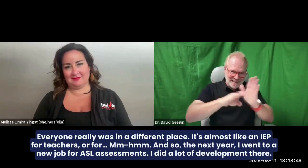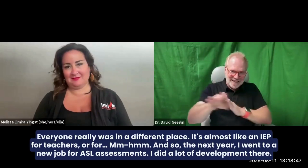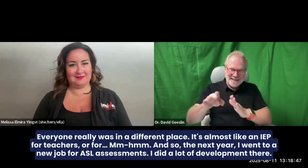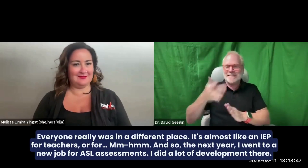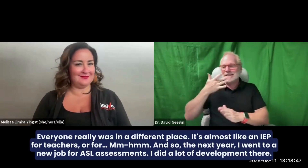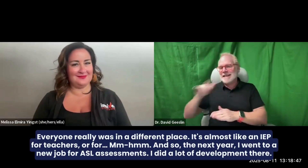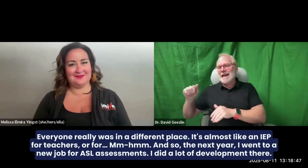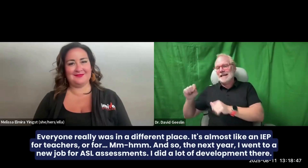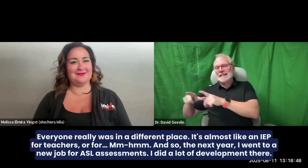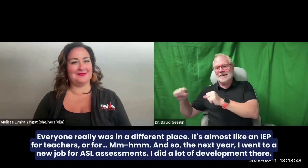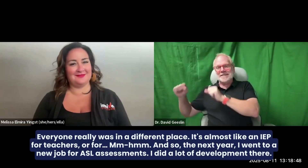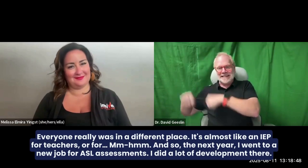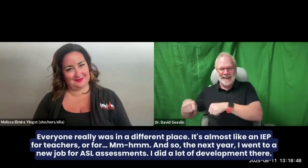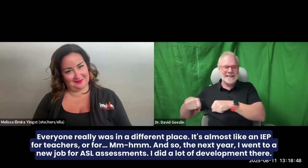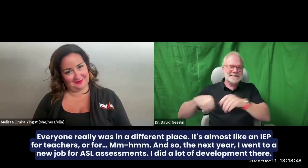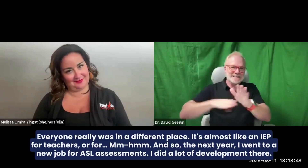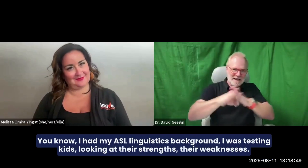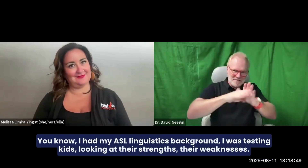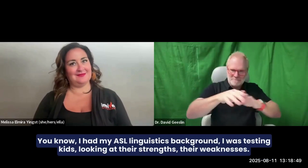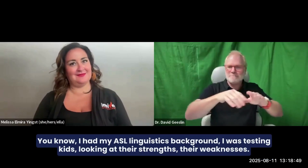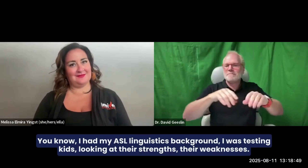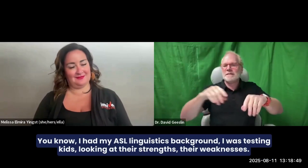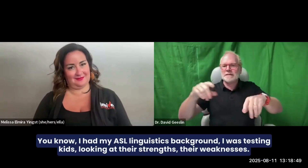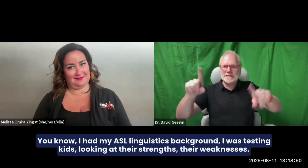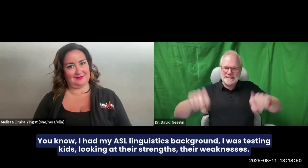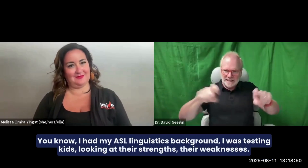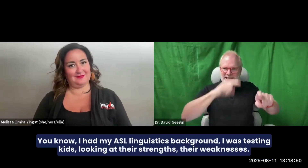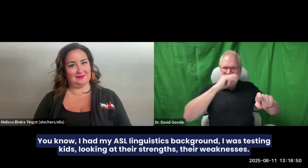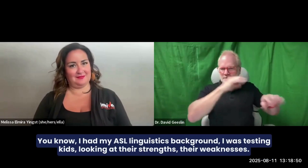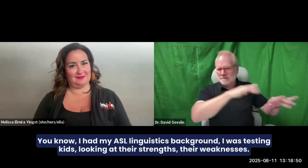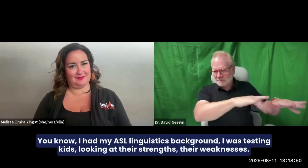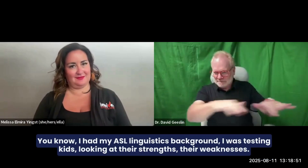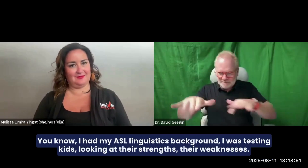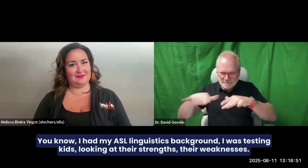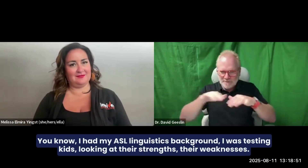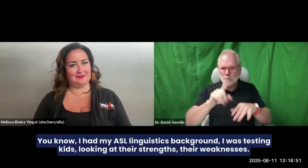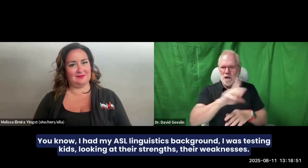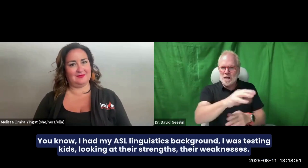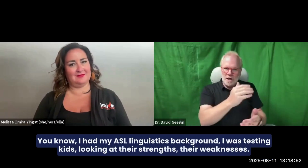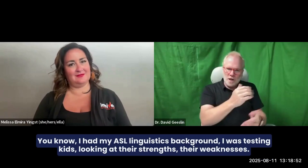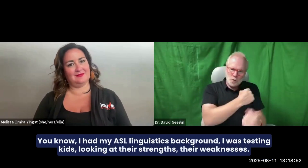for ASL assessments. I did a lot of development there. I had my ASL